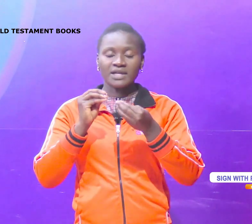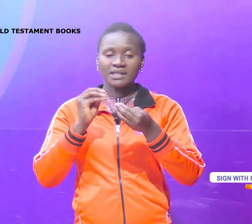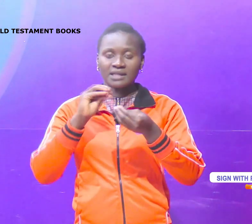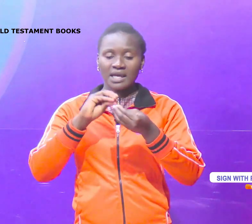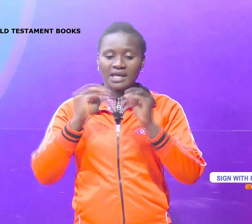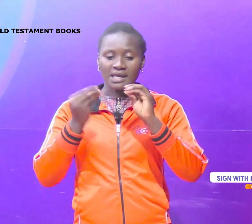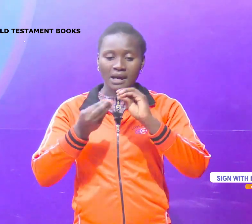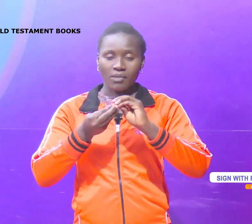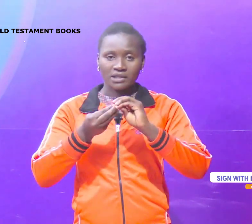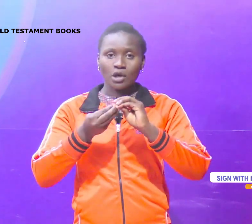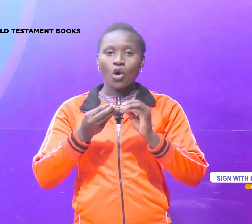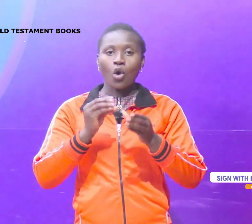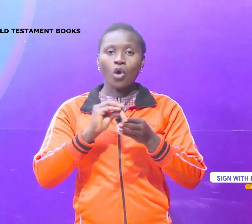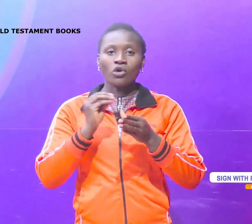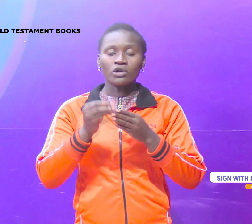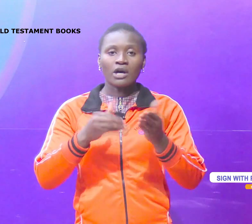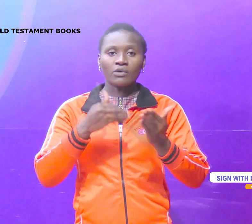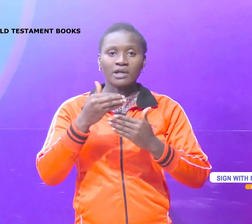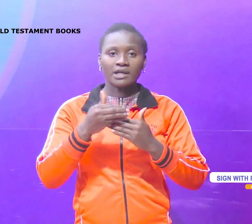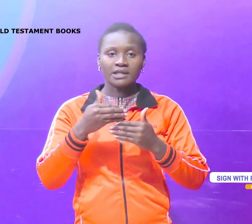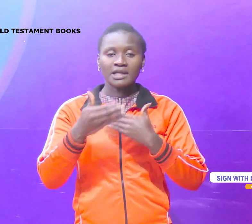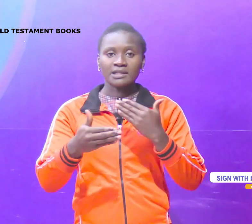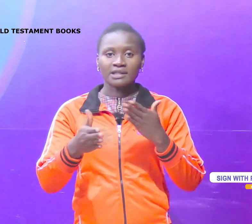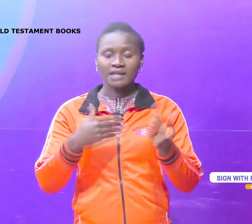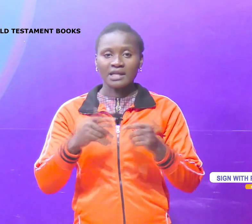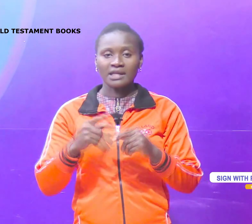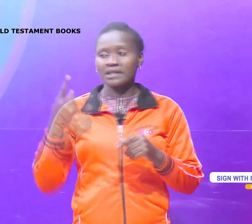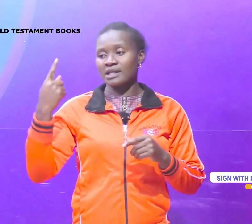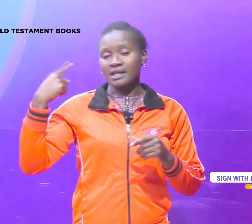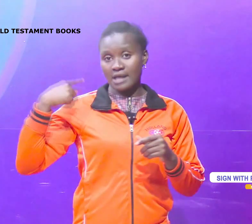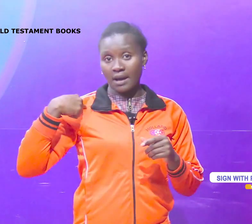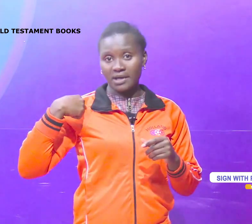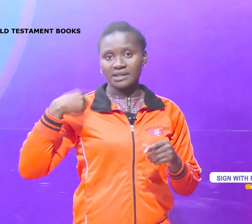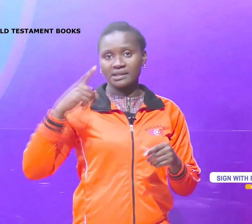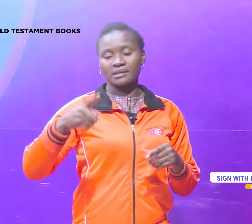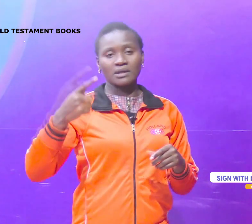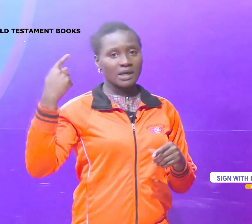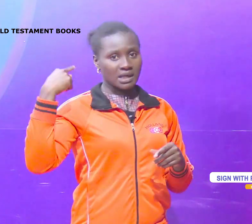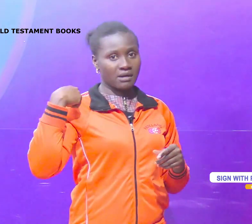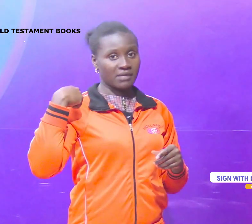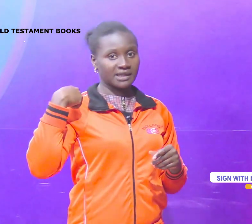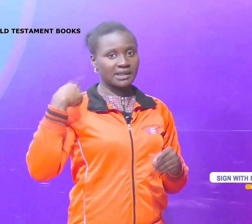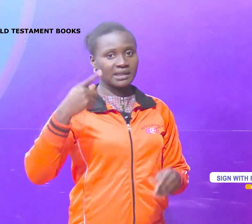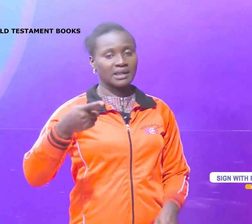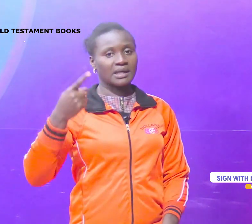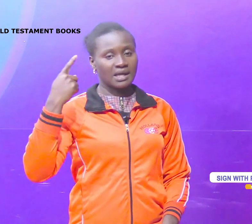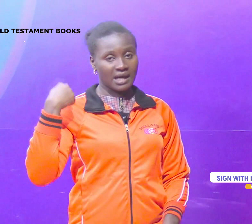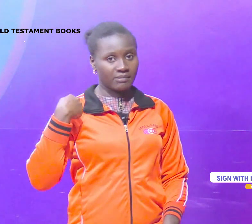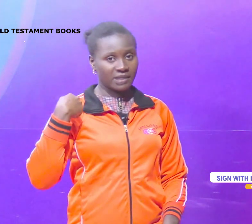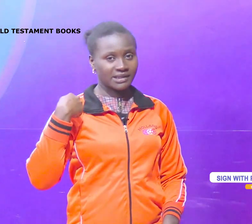sign, Numbers. Or our next sign is Numbers. Numbers. Numbers like